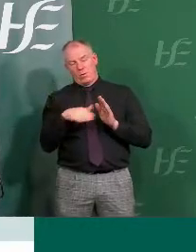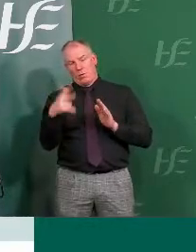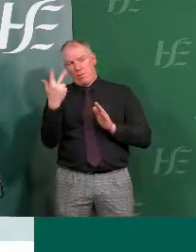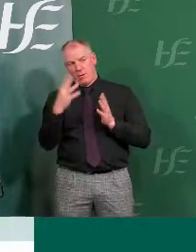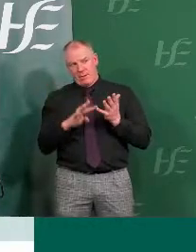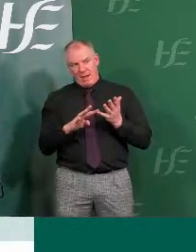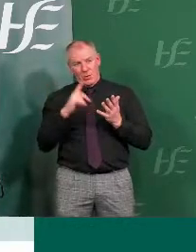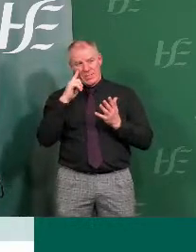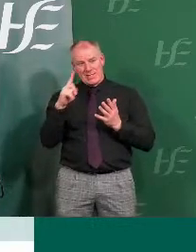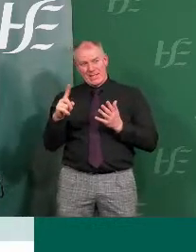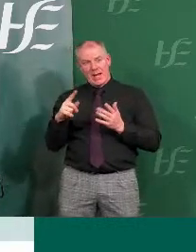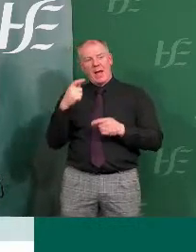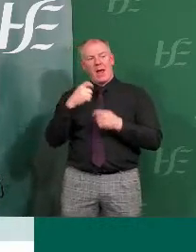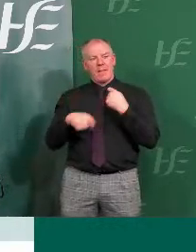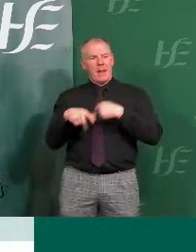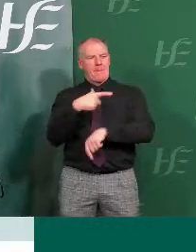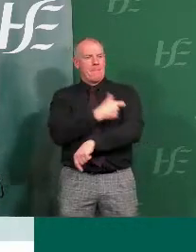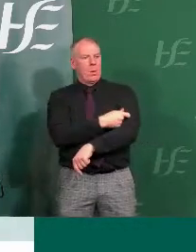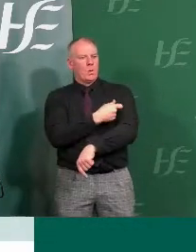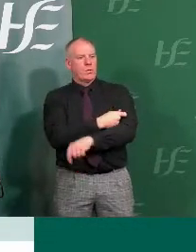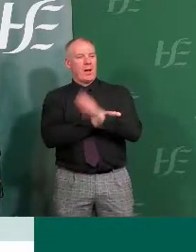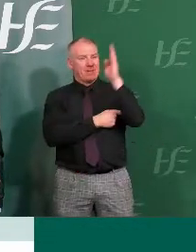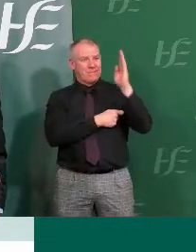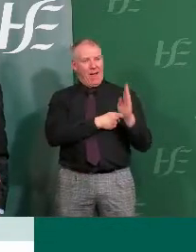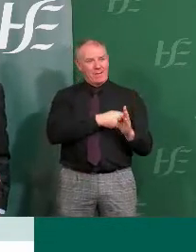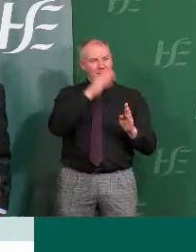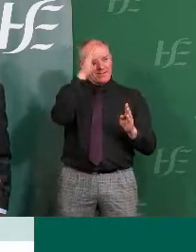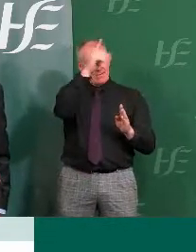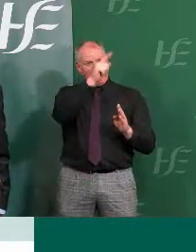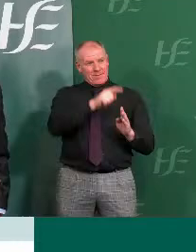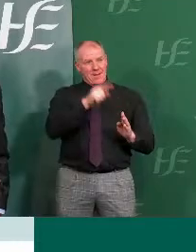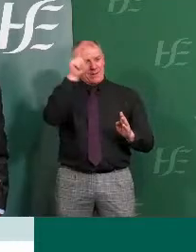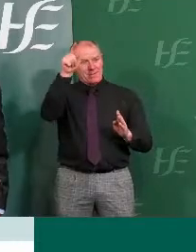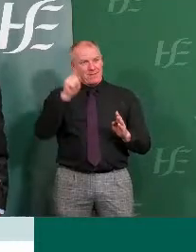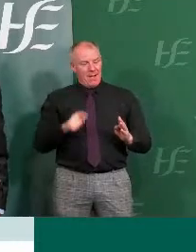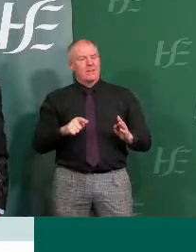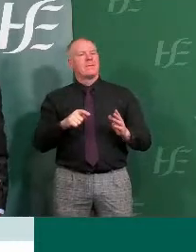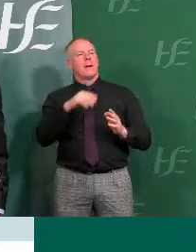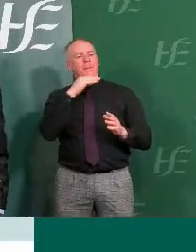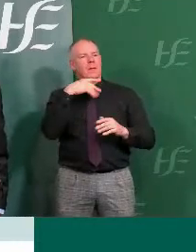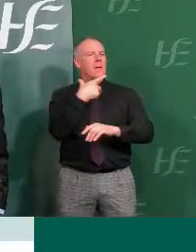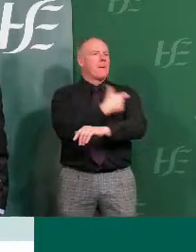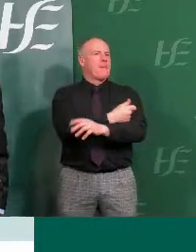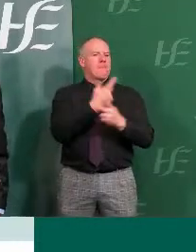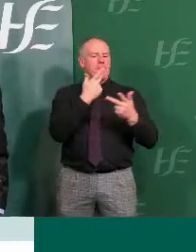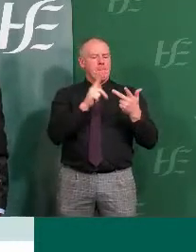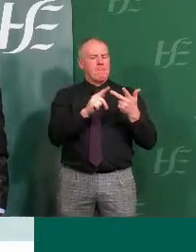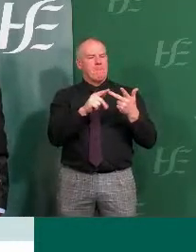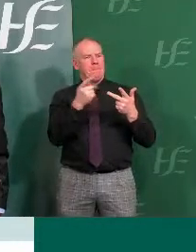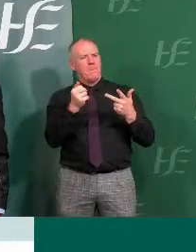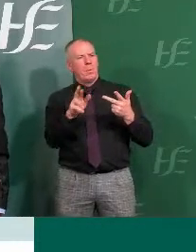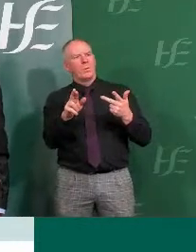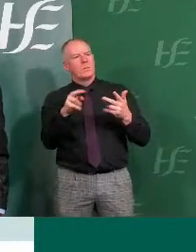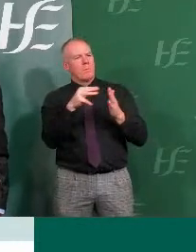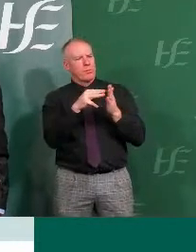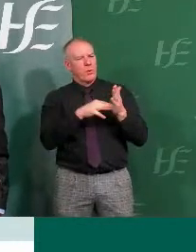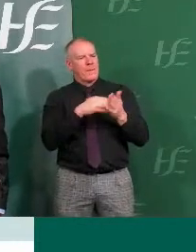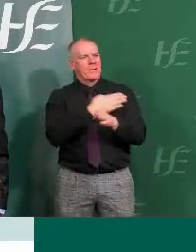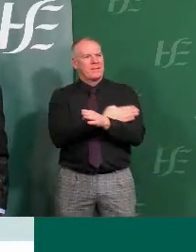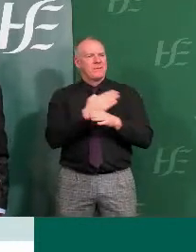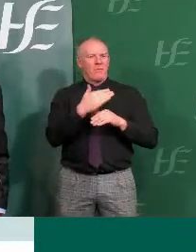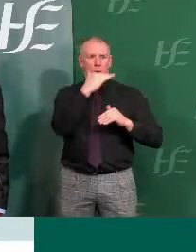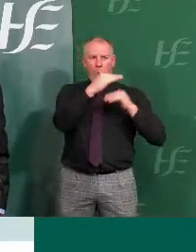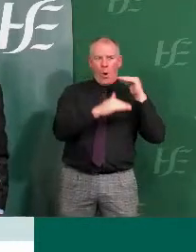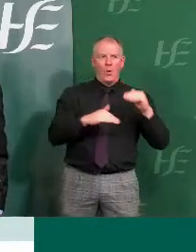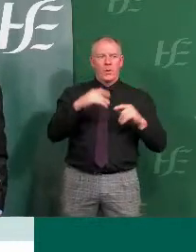lines represent when the booster began in the over 80s on the left-hand side and the over 60s on the right-hand side, thereby conferring a protection on those older age